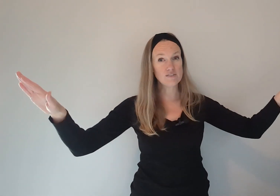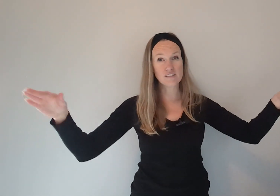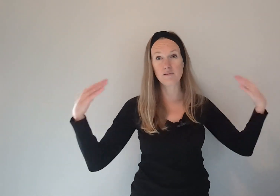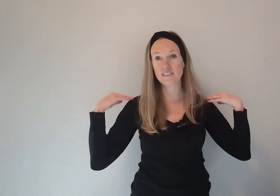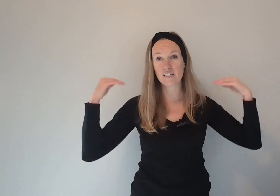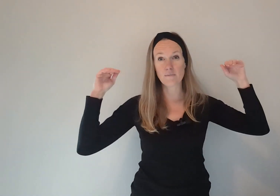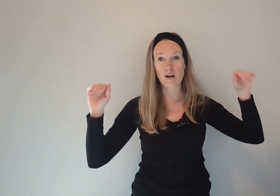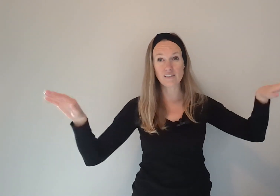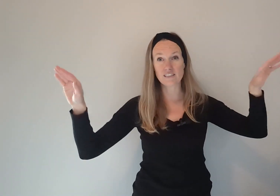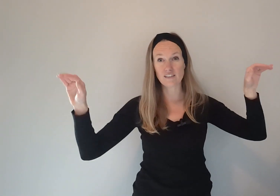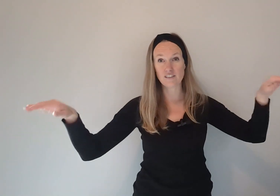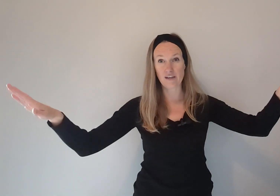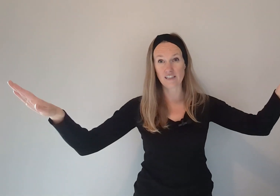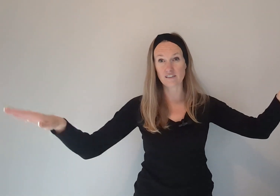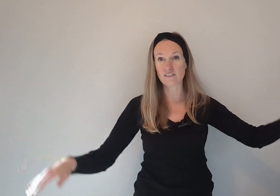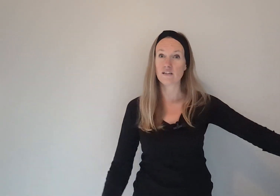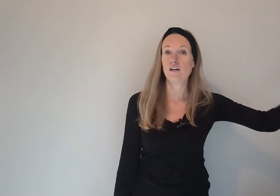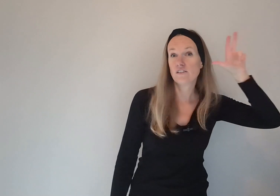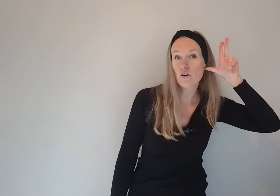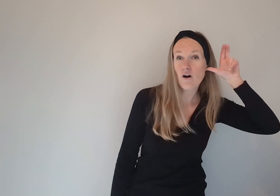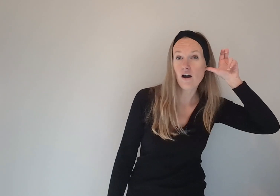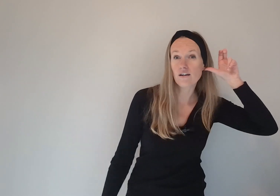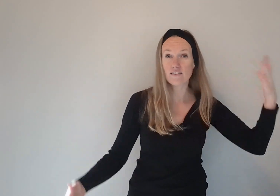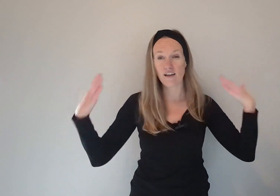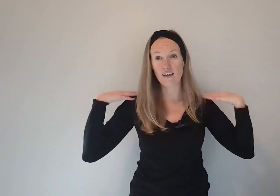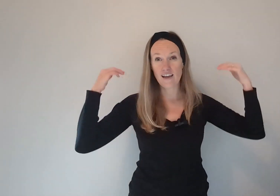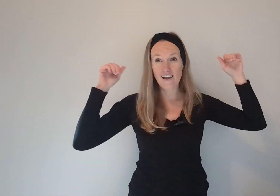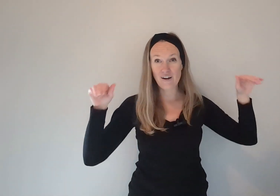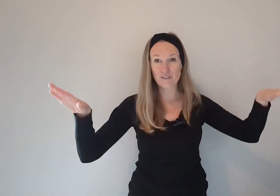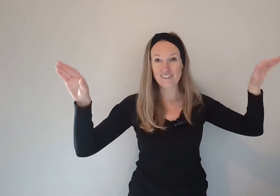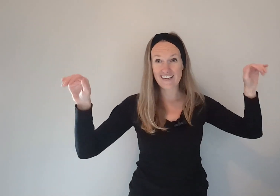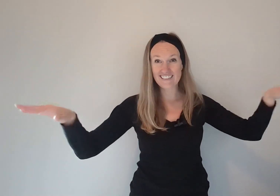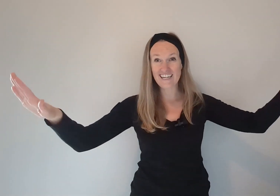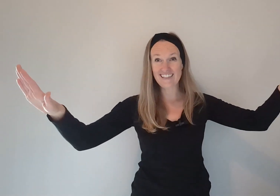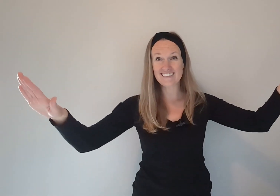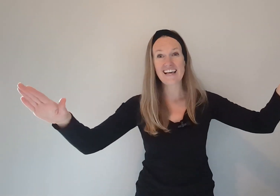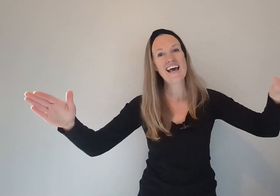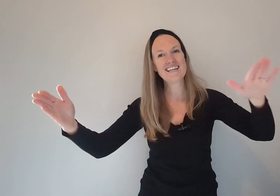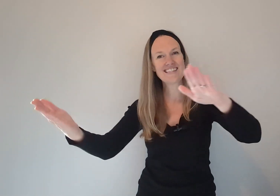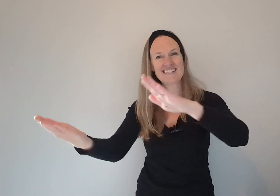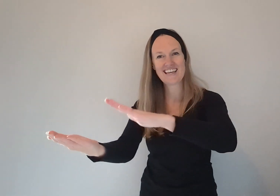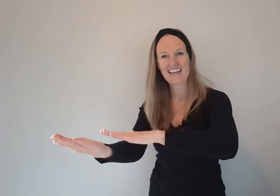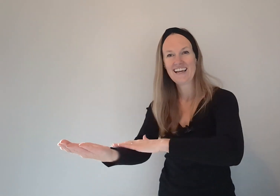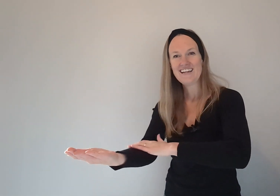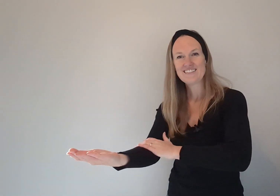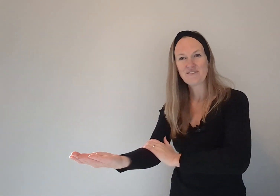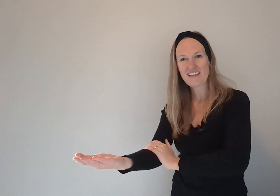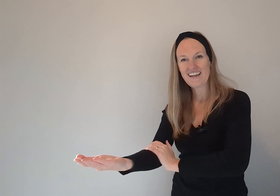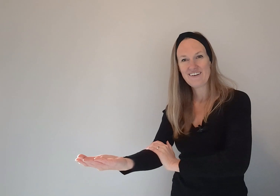for simplicity, I'm probably just going to do angels. So hark the herald angels, and then sing. So for that, you